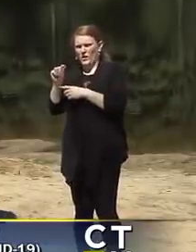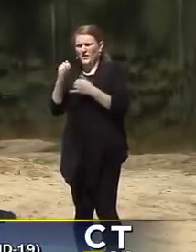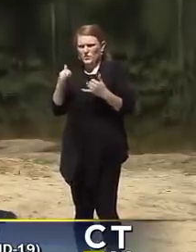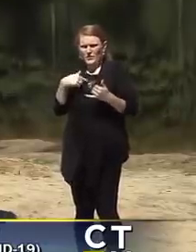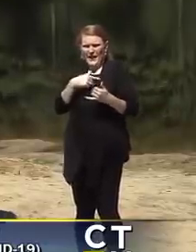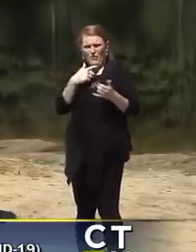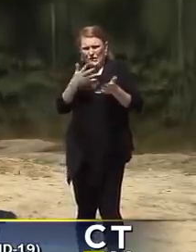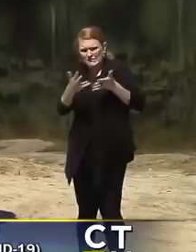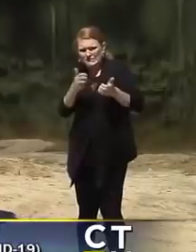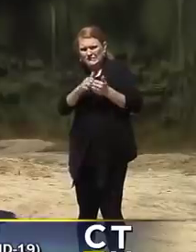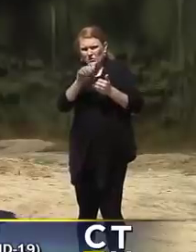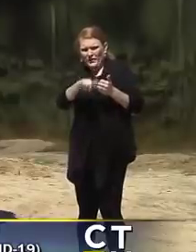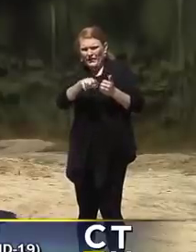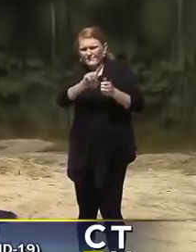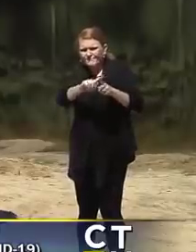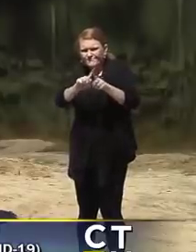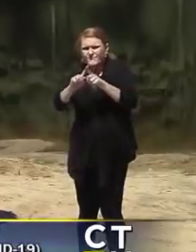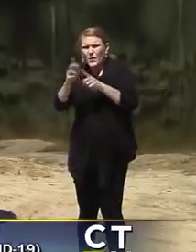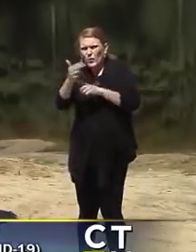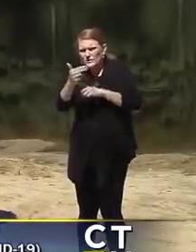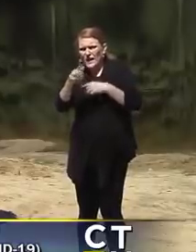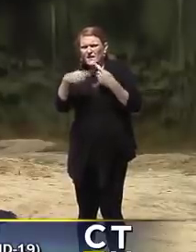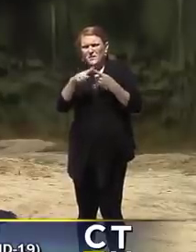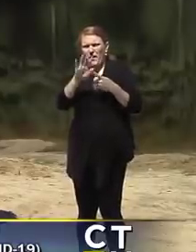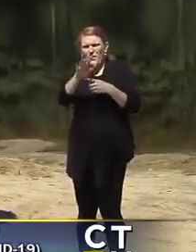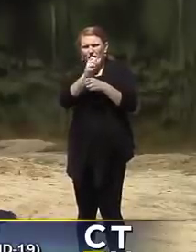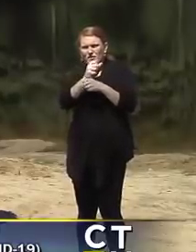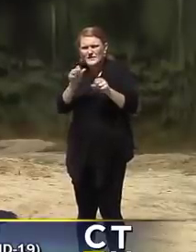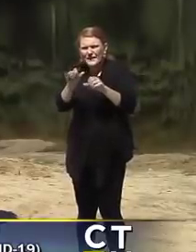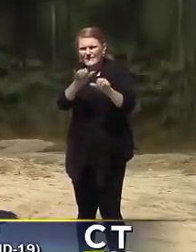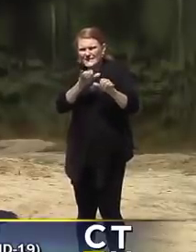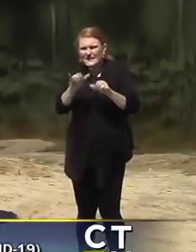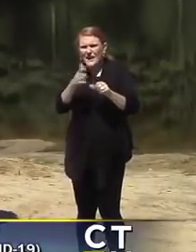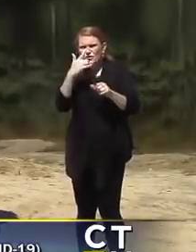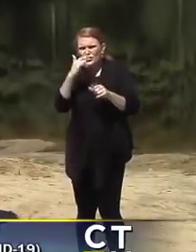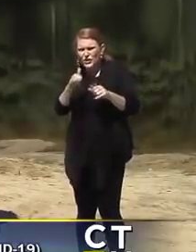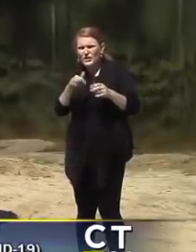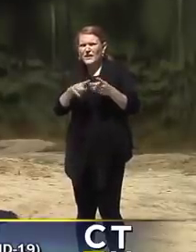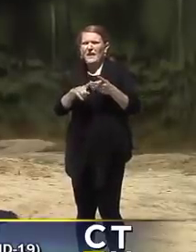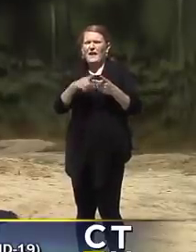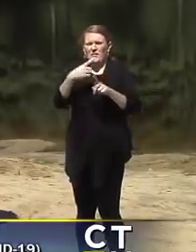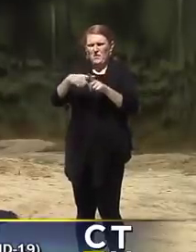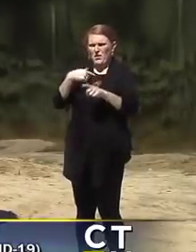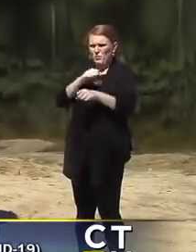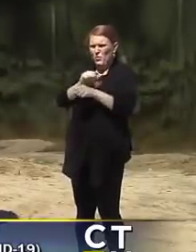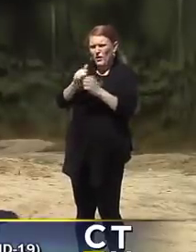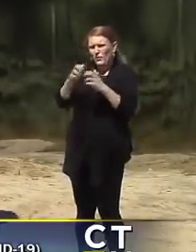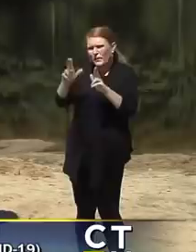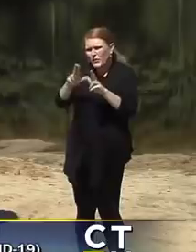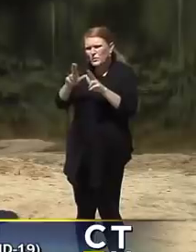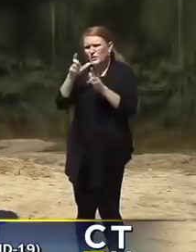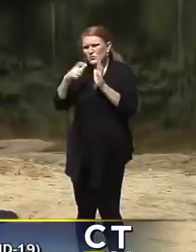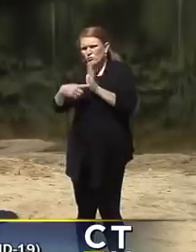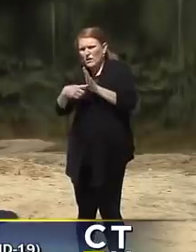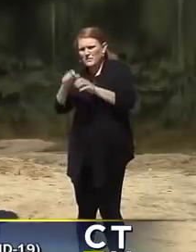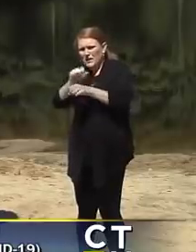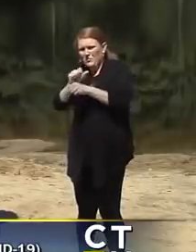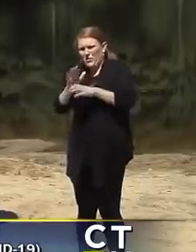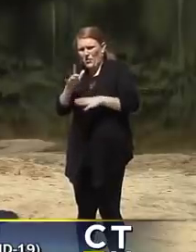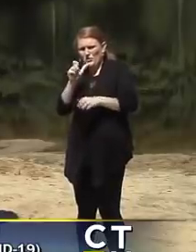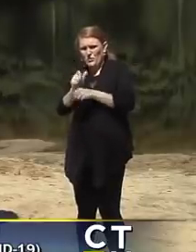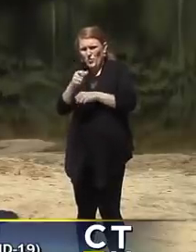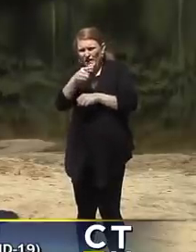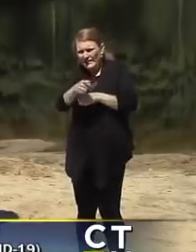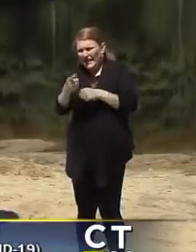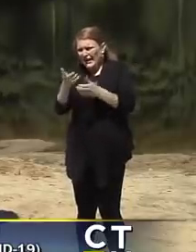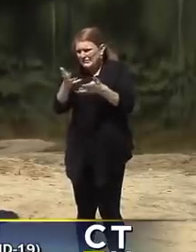working with the unions and labor and the folks that have to go into those hotels, what they think those standards should be. And that's all the